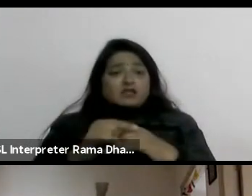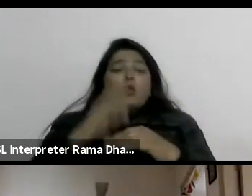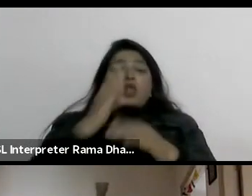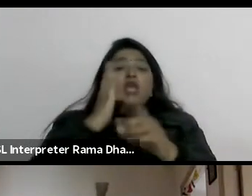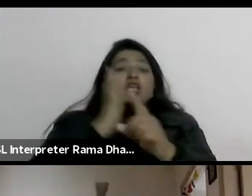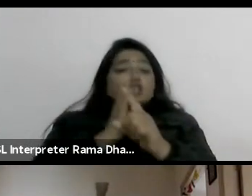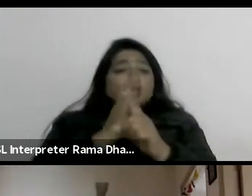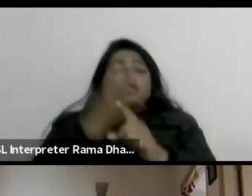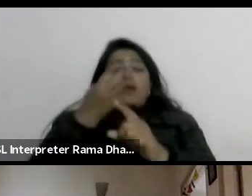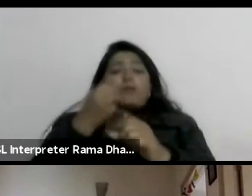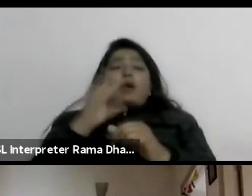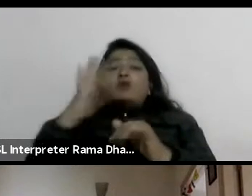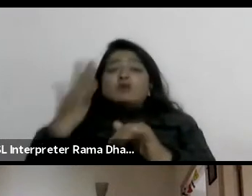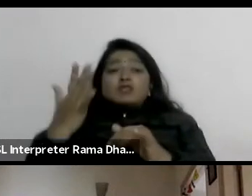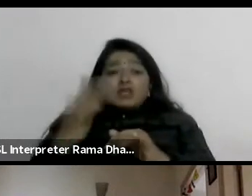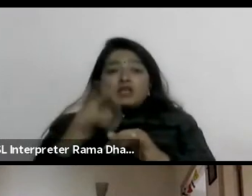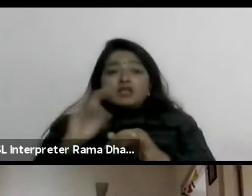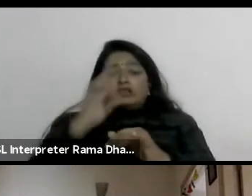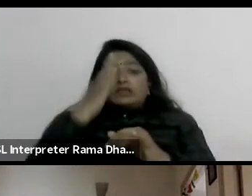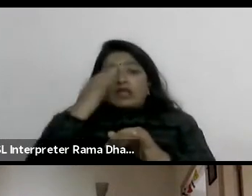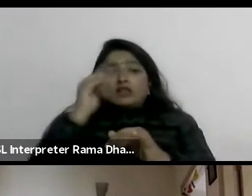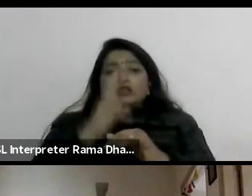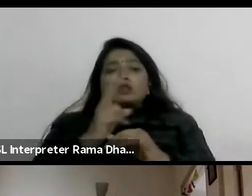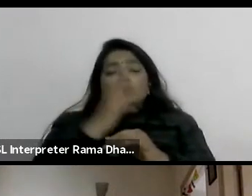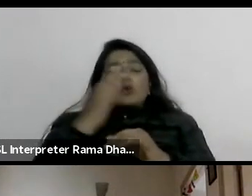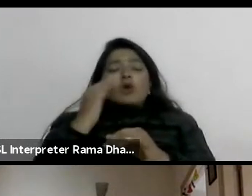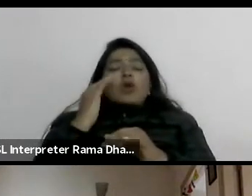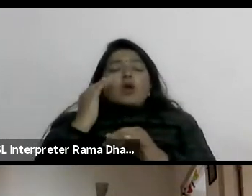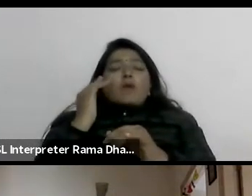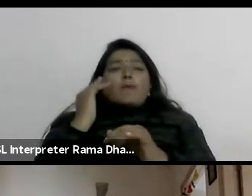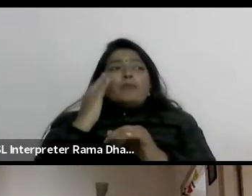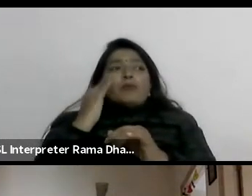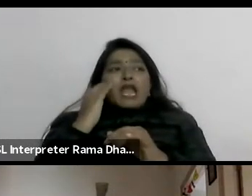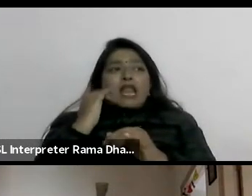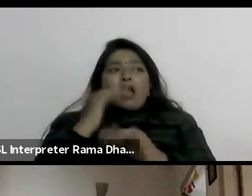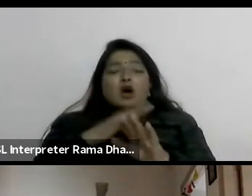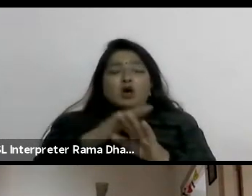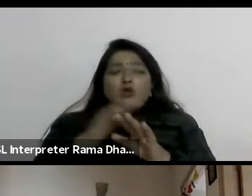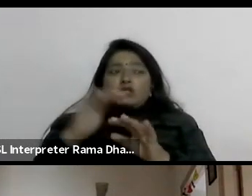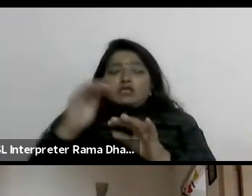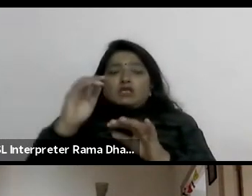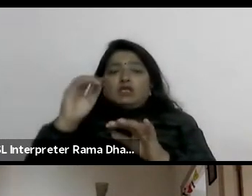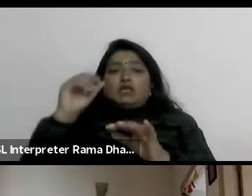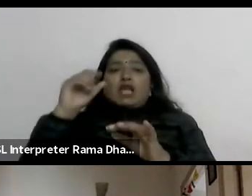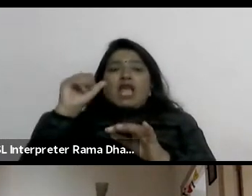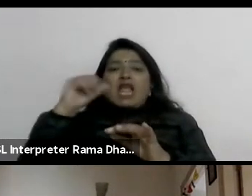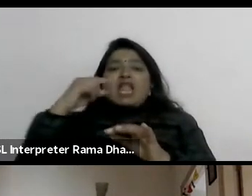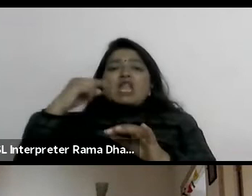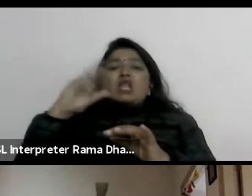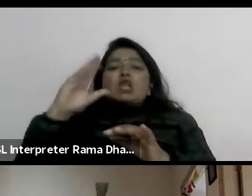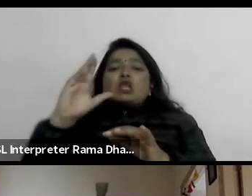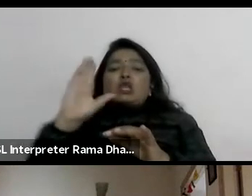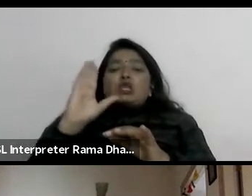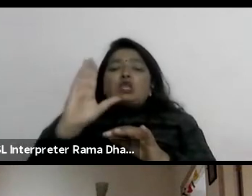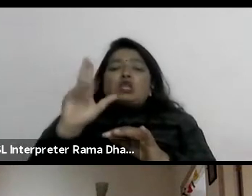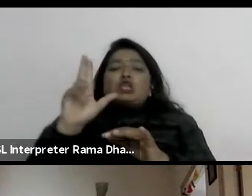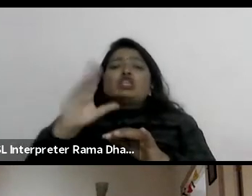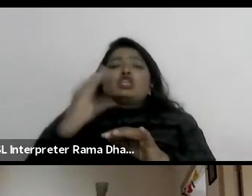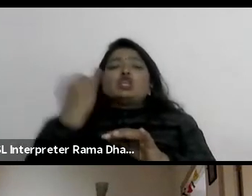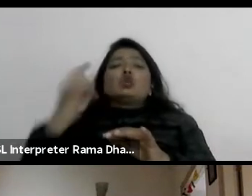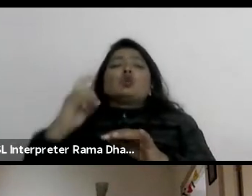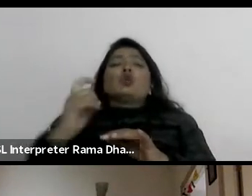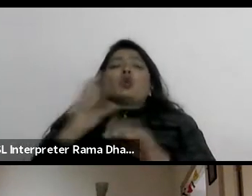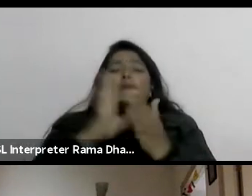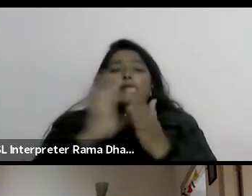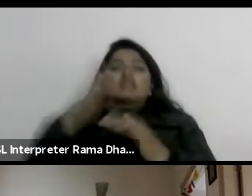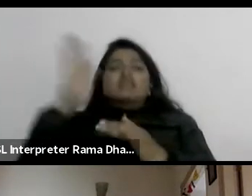lot of the interpretation of women, their agency, and, you know, what role they have to play in our communities and in